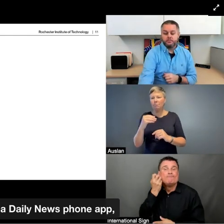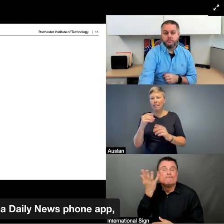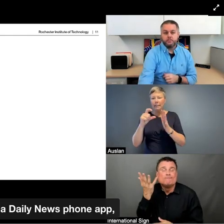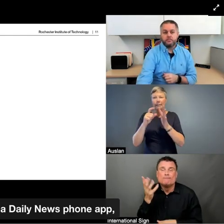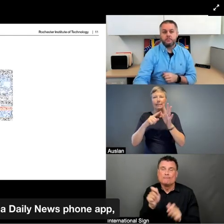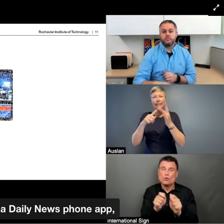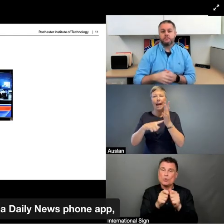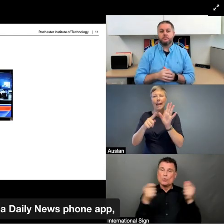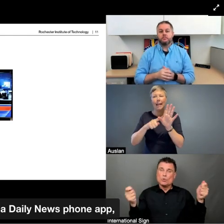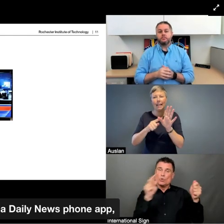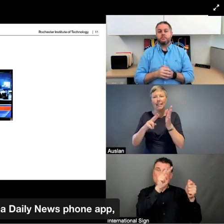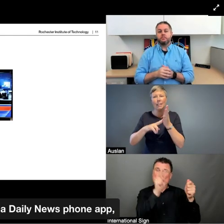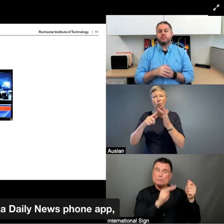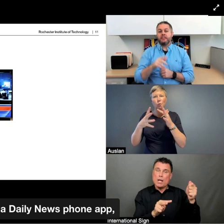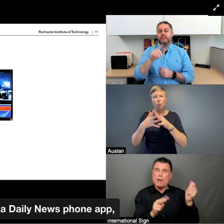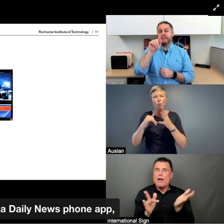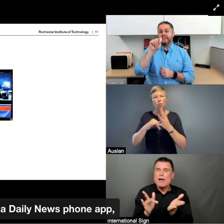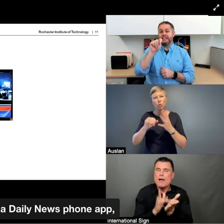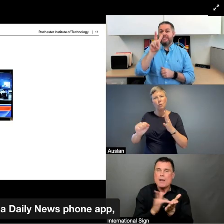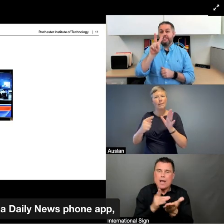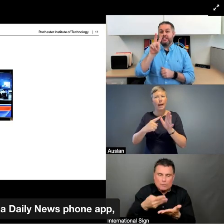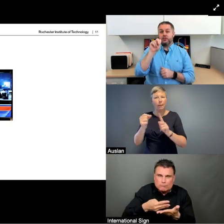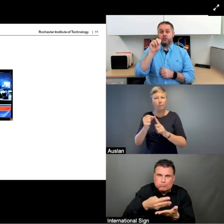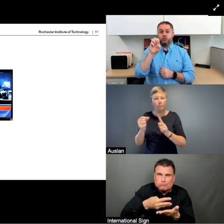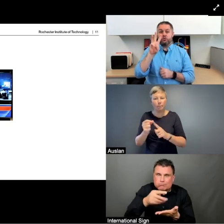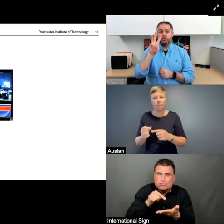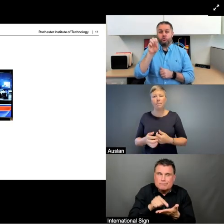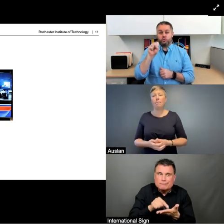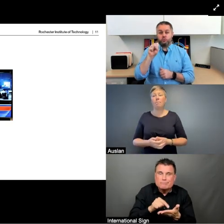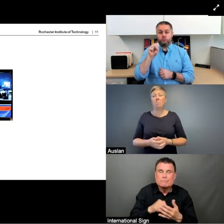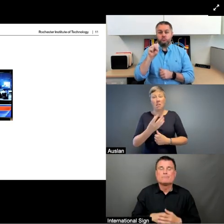Some from a daily news phone app.